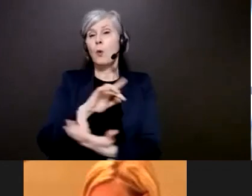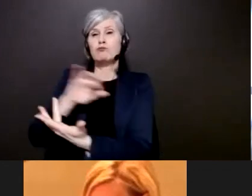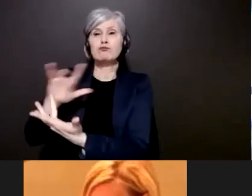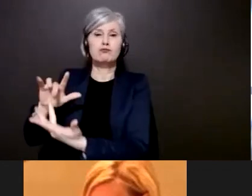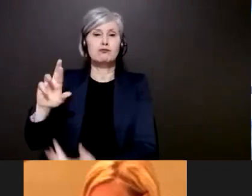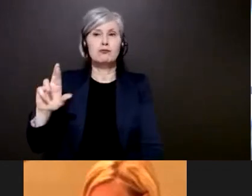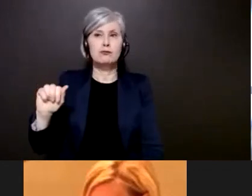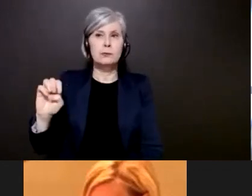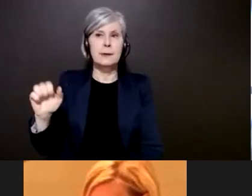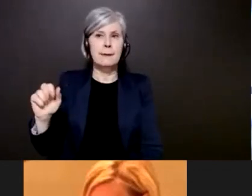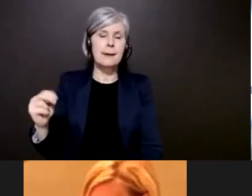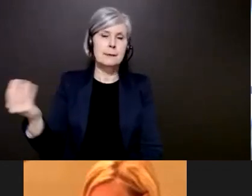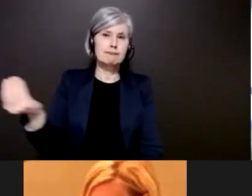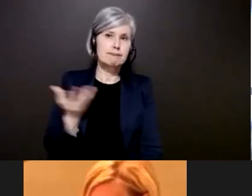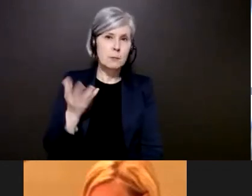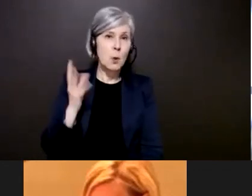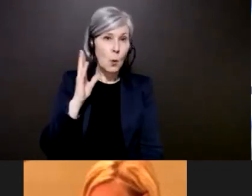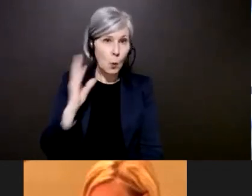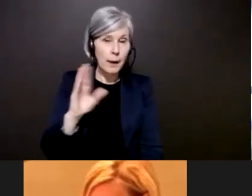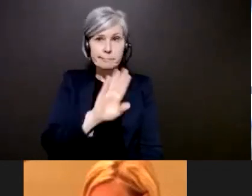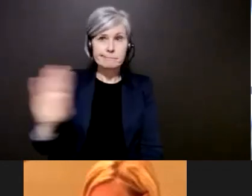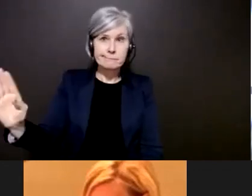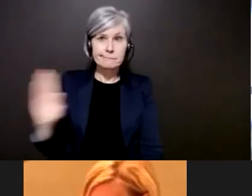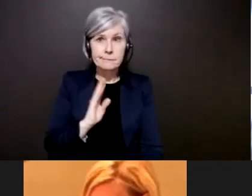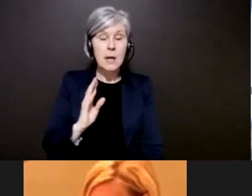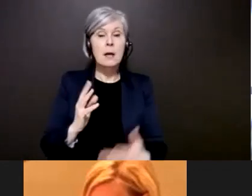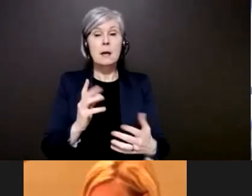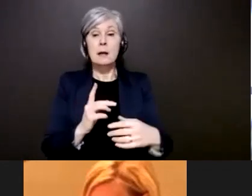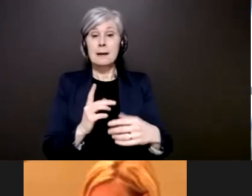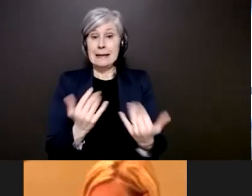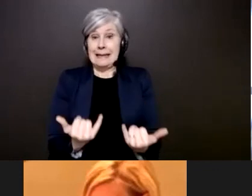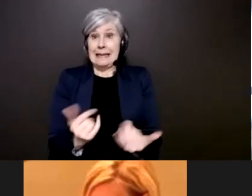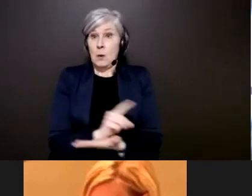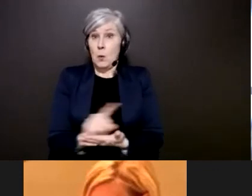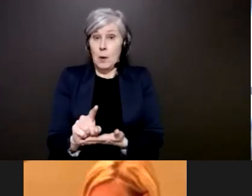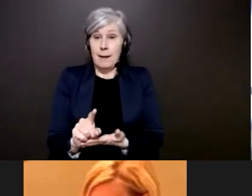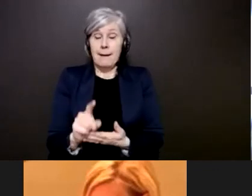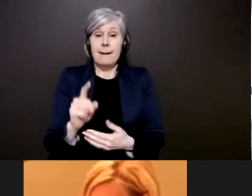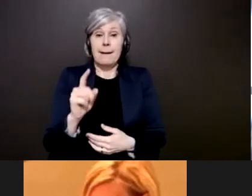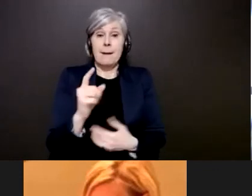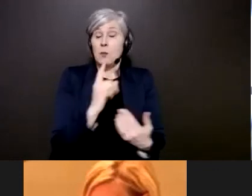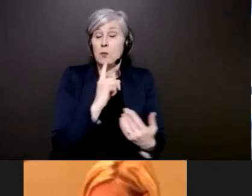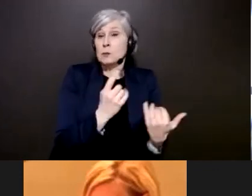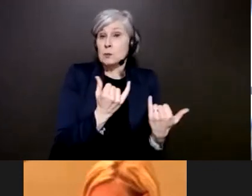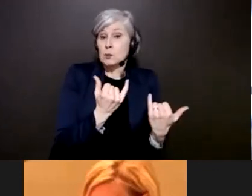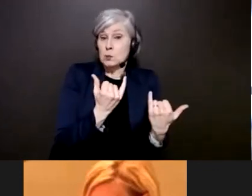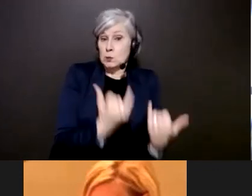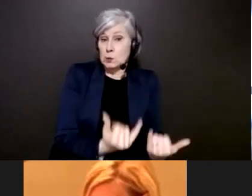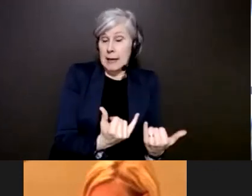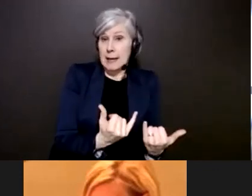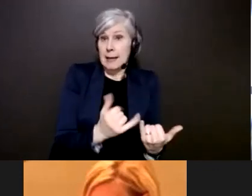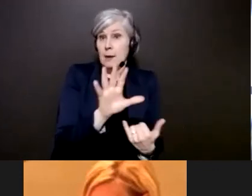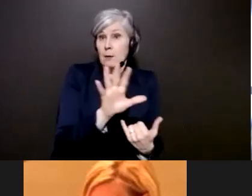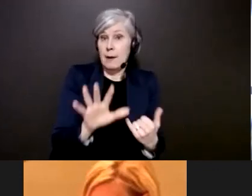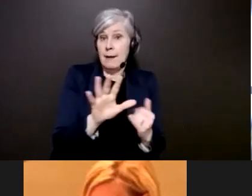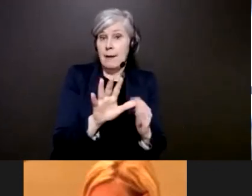we have a series of modules that is happening this week. So it starts today, actually, in about half an hour.